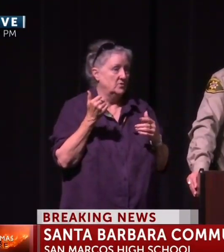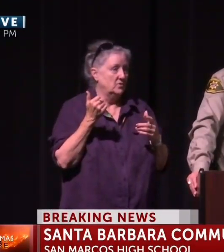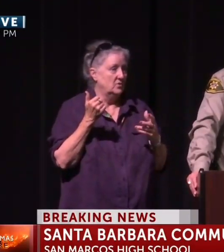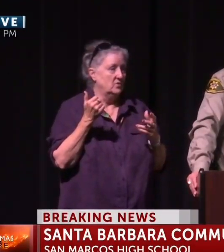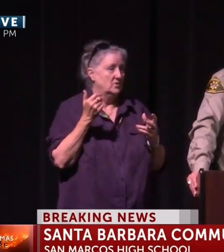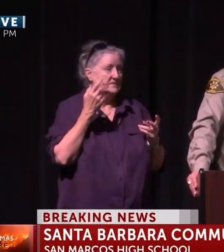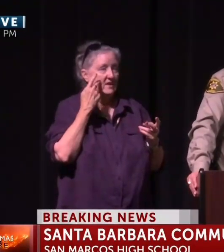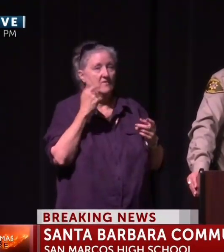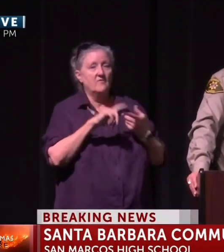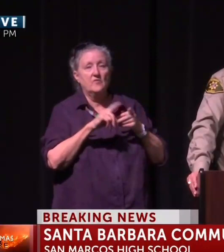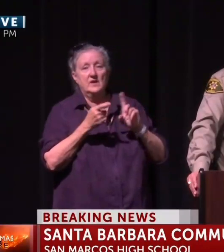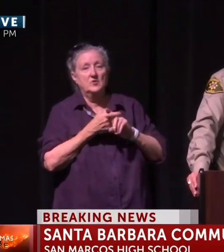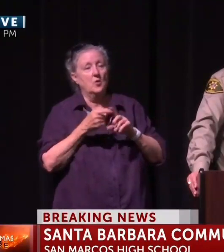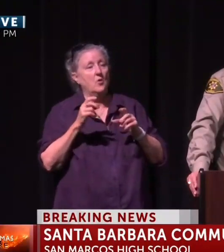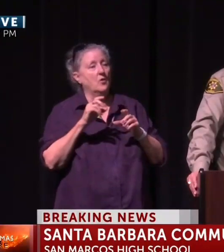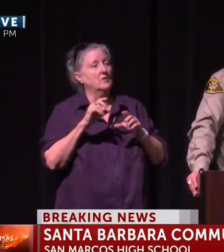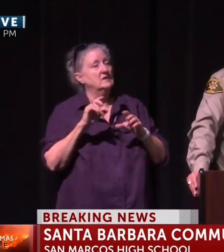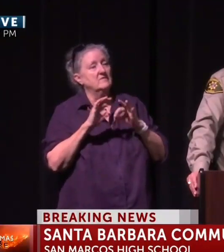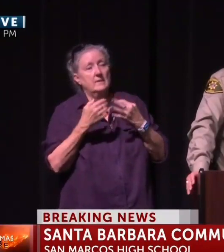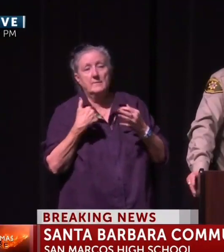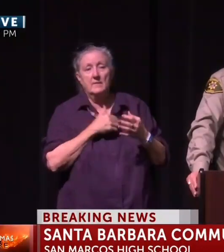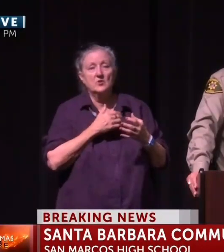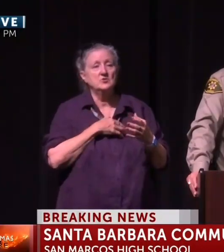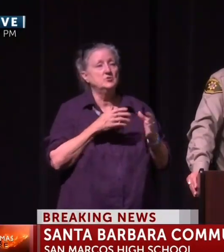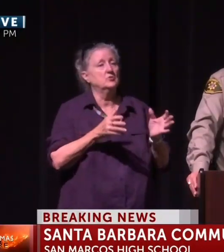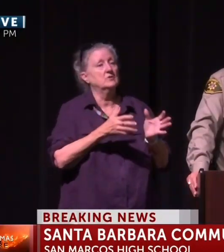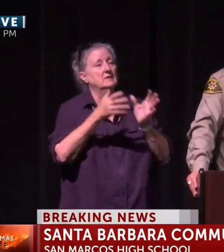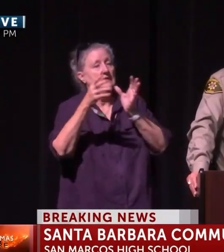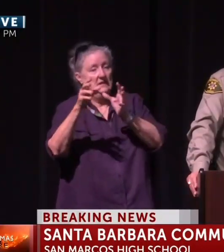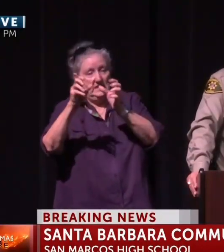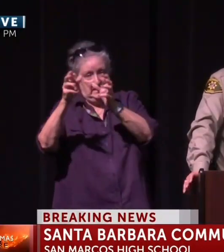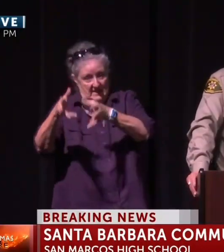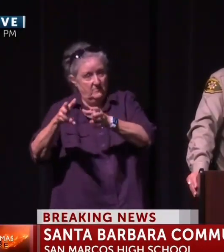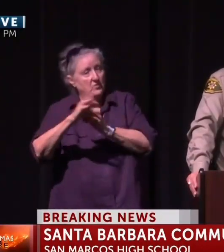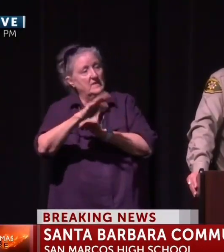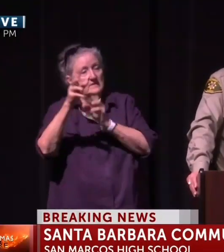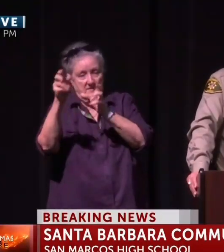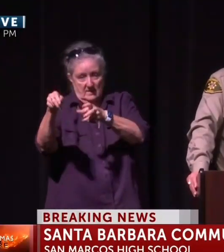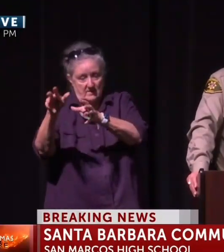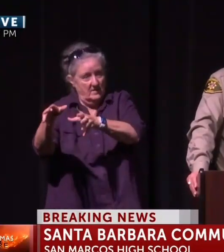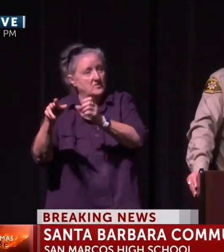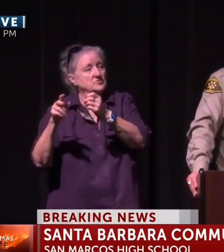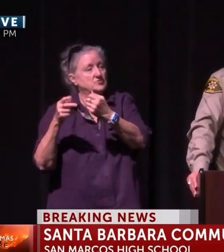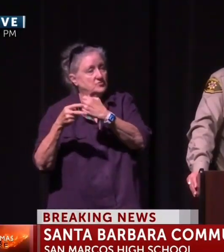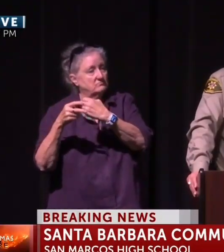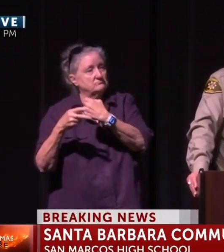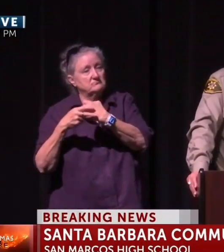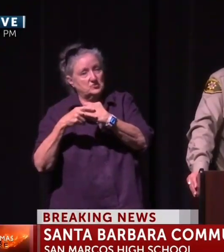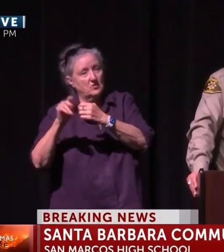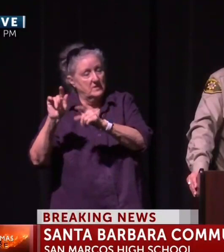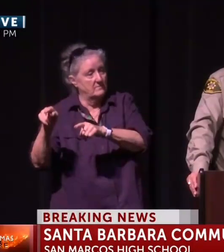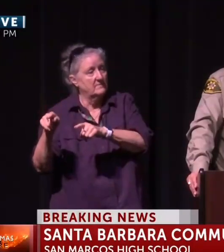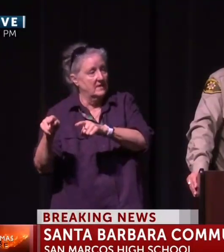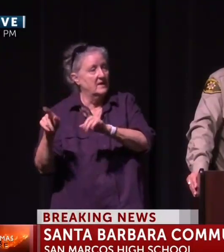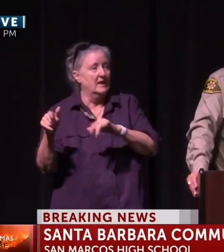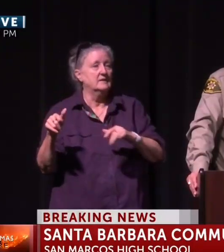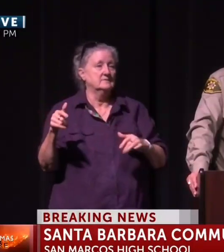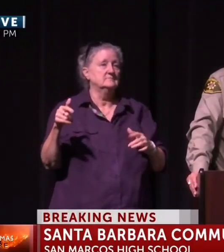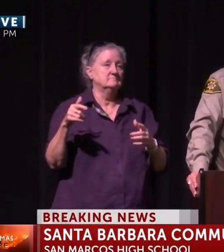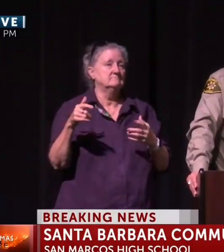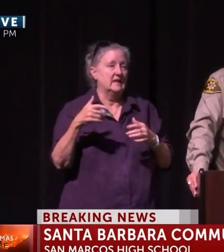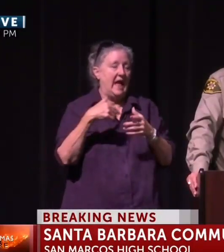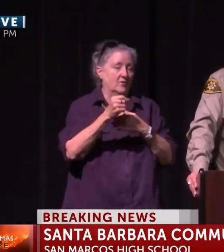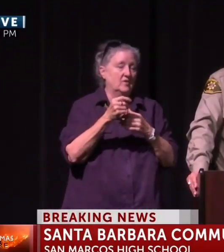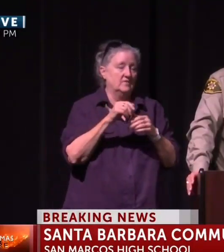see if you have a friend or a relative or somewhere that you could take your valuables and belongings and store them out of this